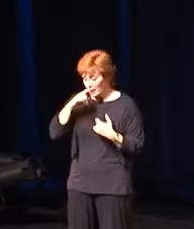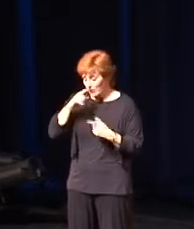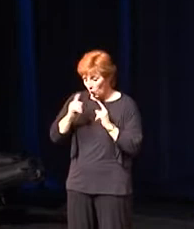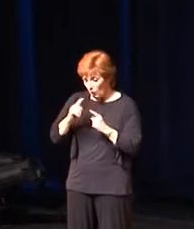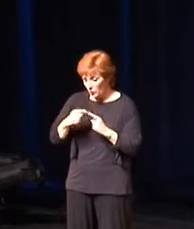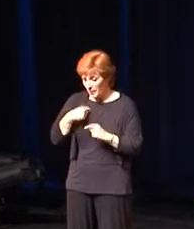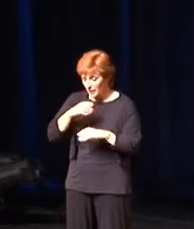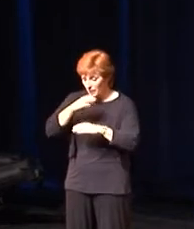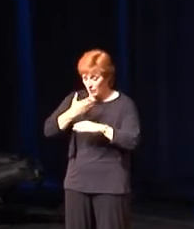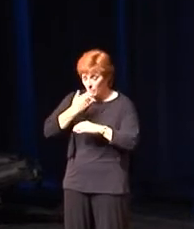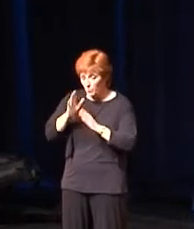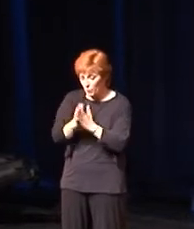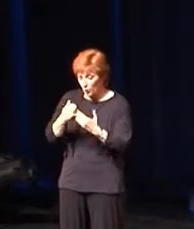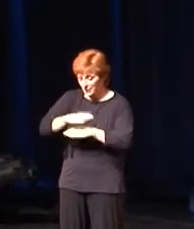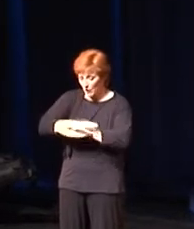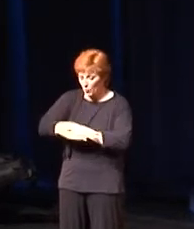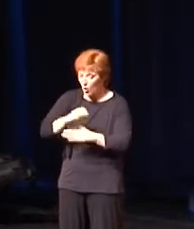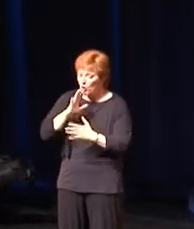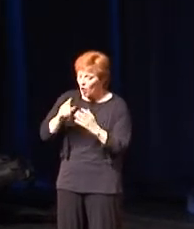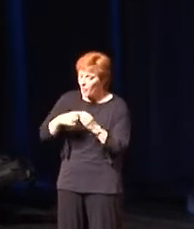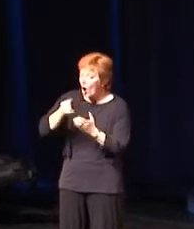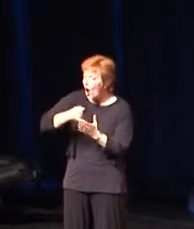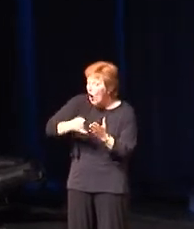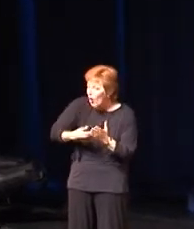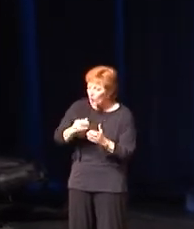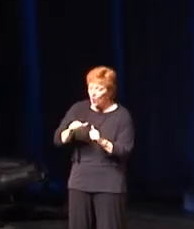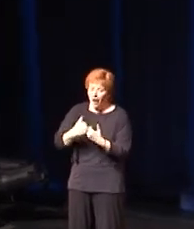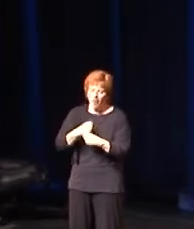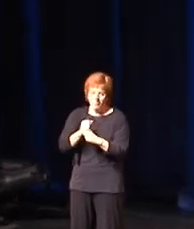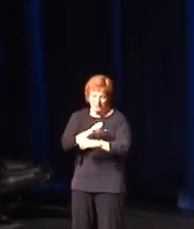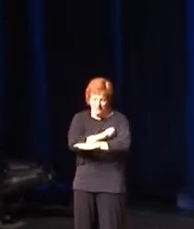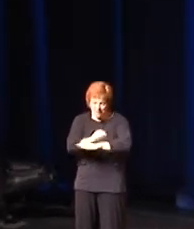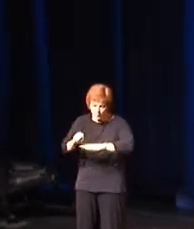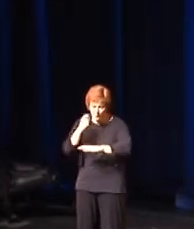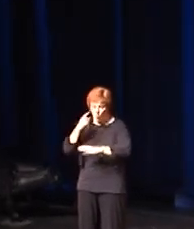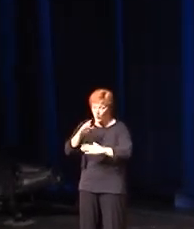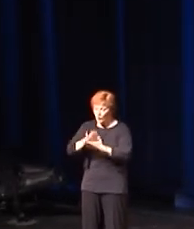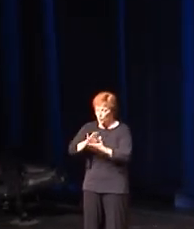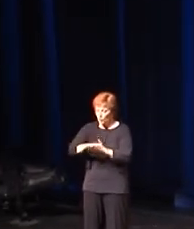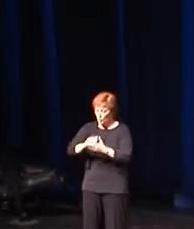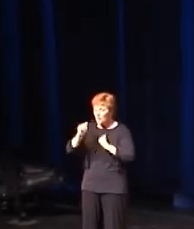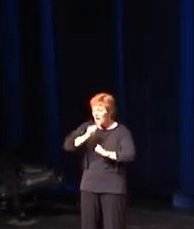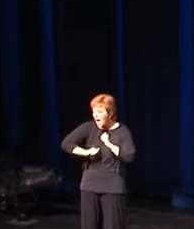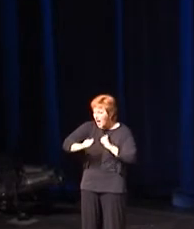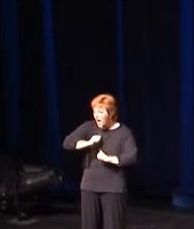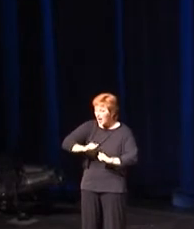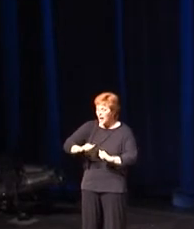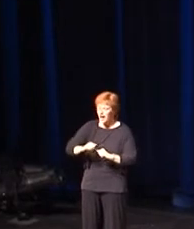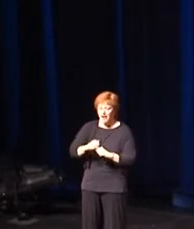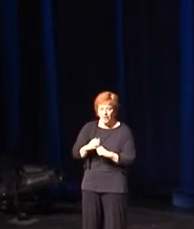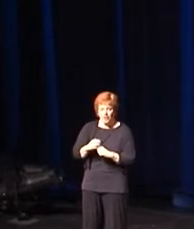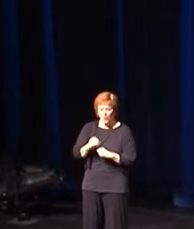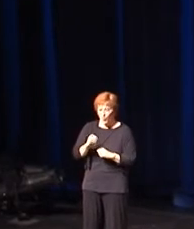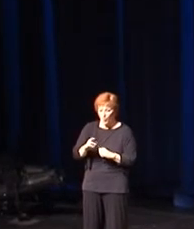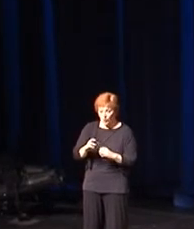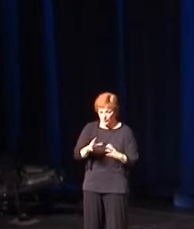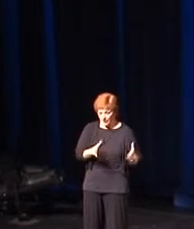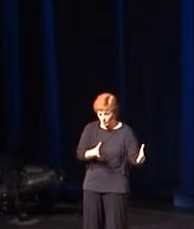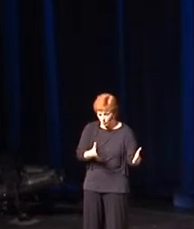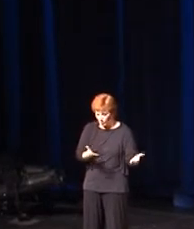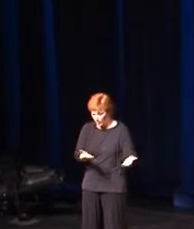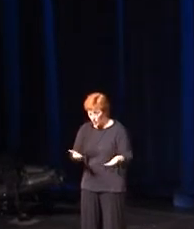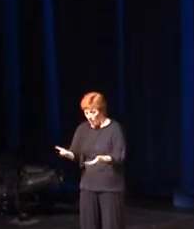the book table and tell me about his art, or tell me how he made scenery for the school play, how he made this pig that could be slid across the stage any